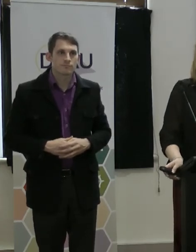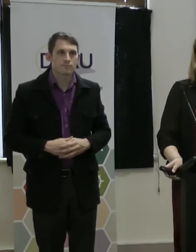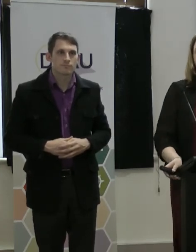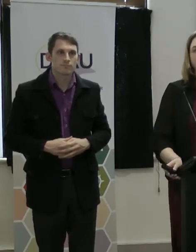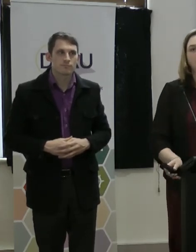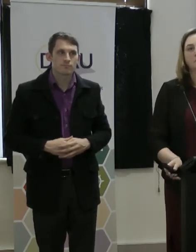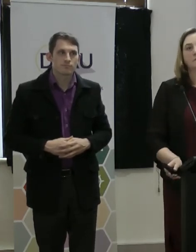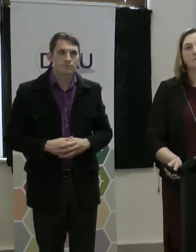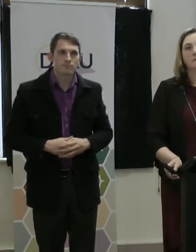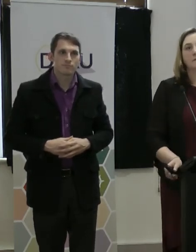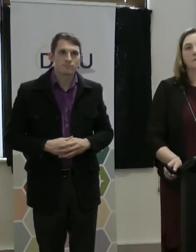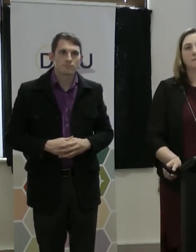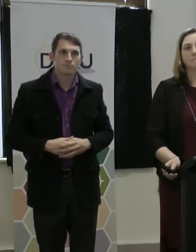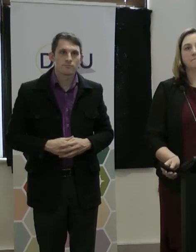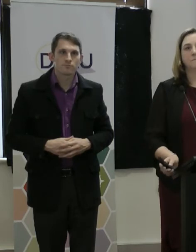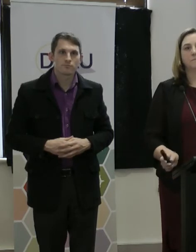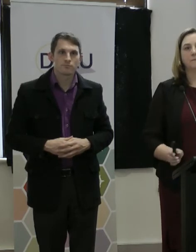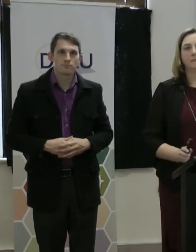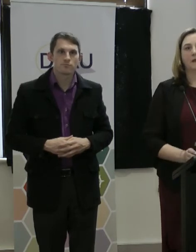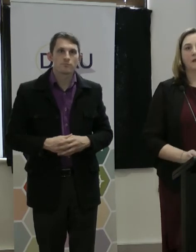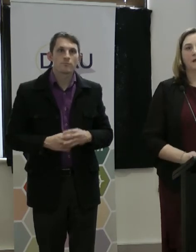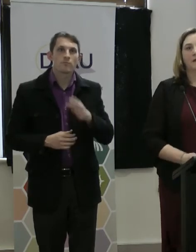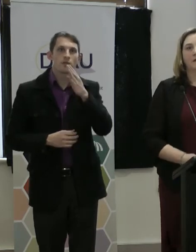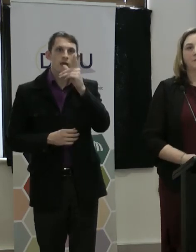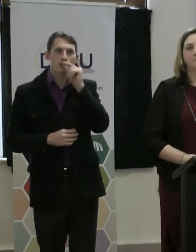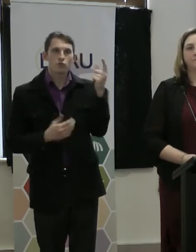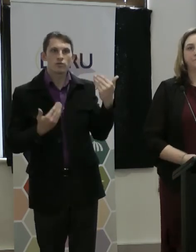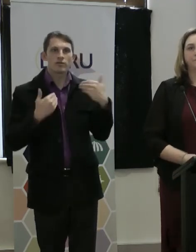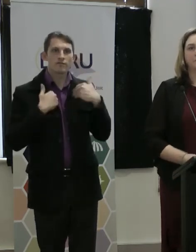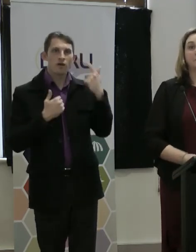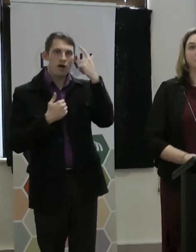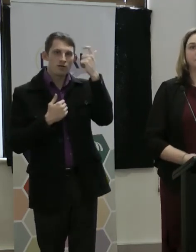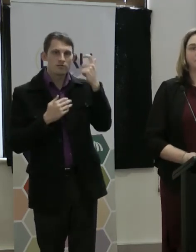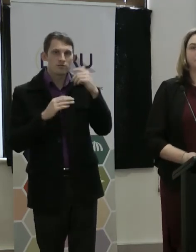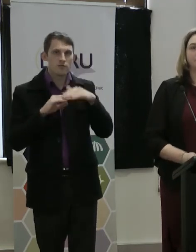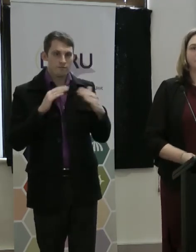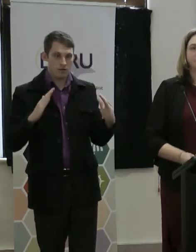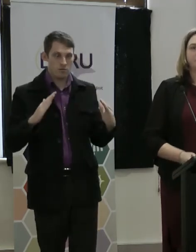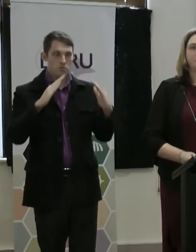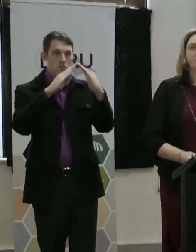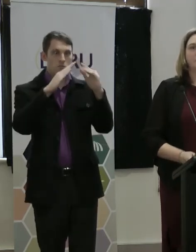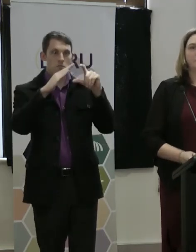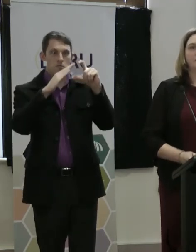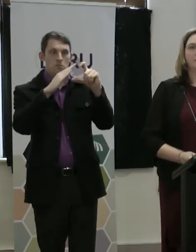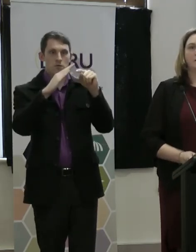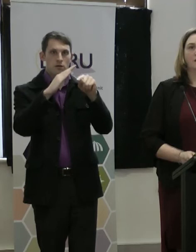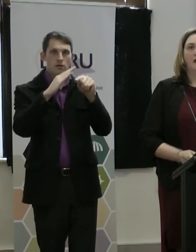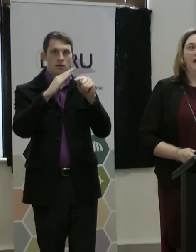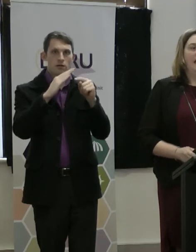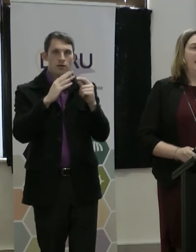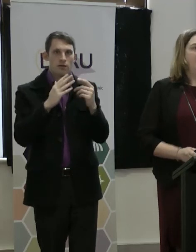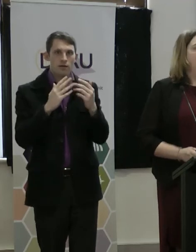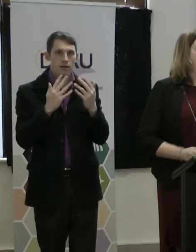Thanks ever so much. Can you give us an idea about how many of those at that highest level have actually got through the